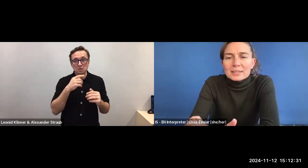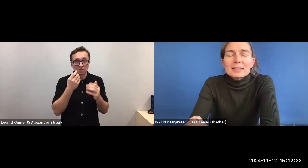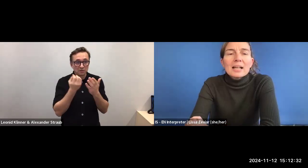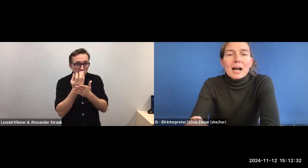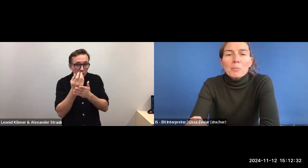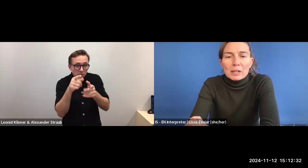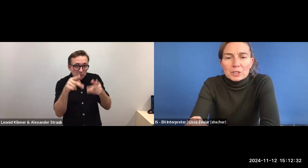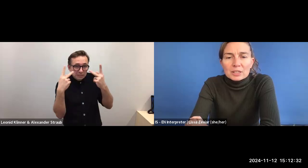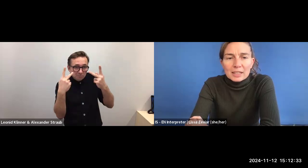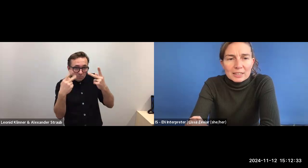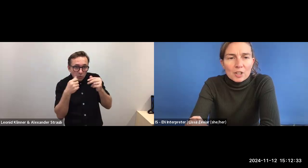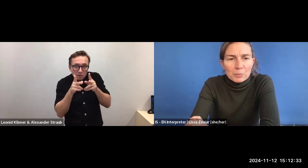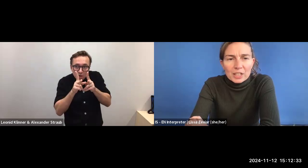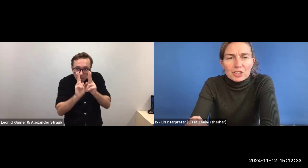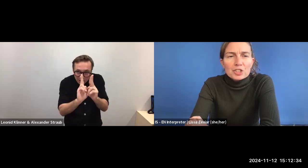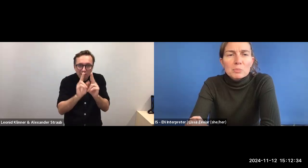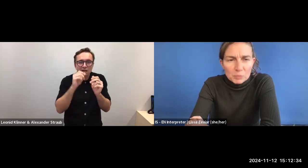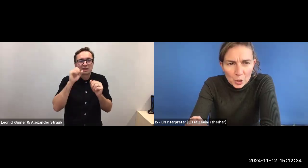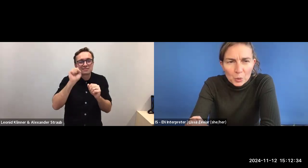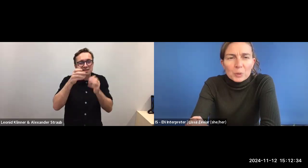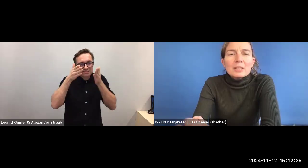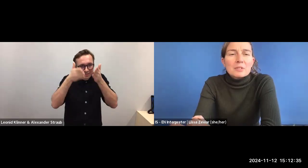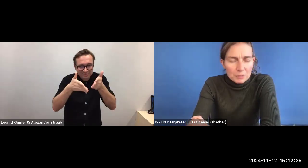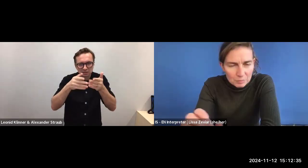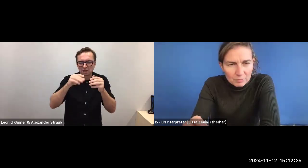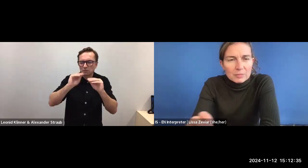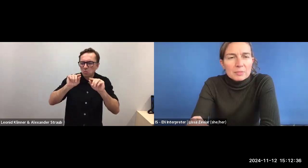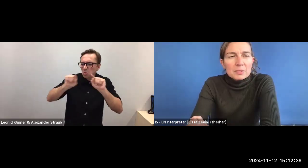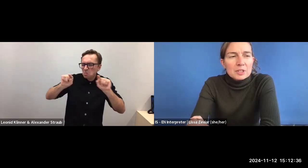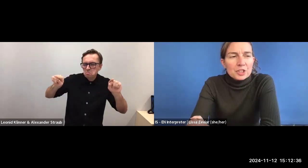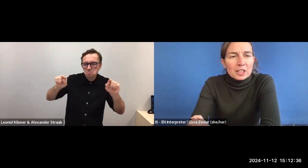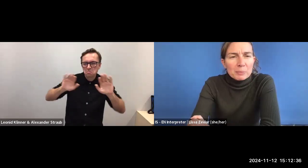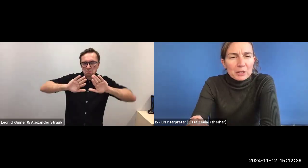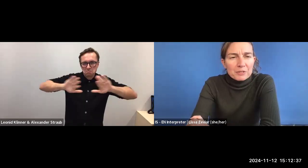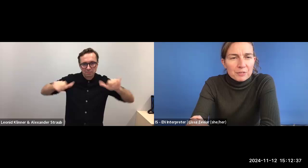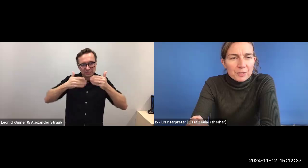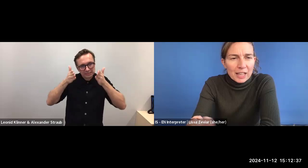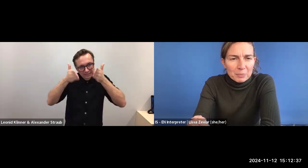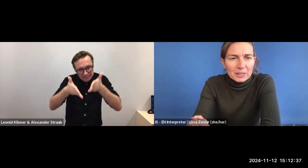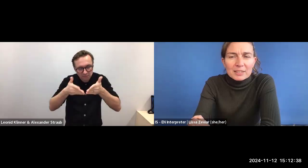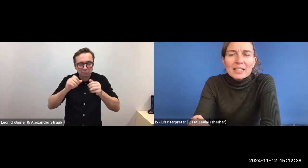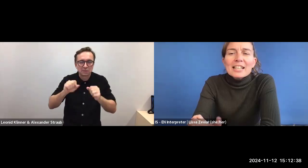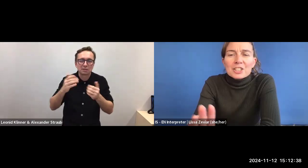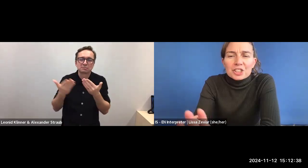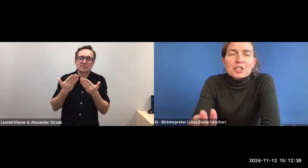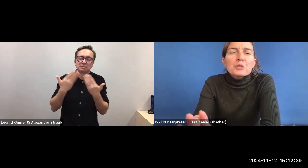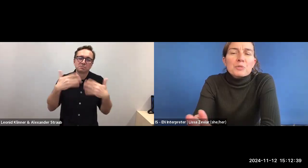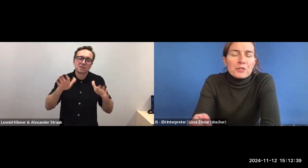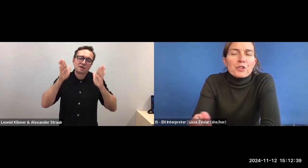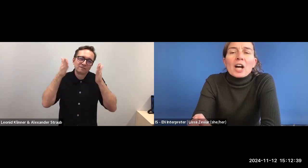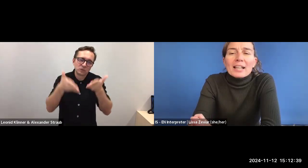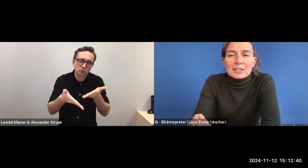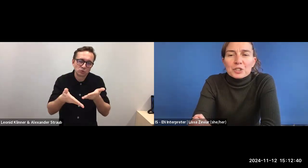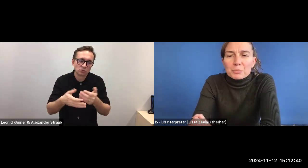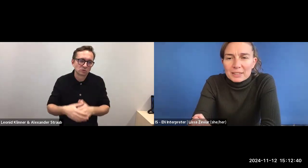there was about selective comprehension. We took a clip out of that piece just